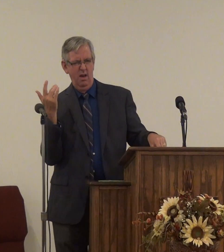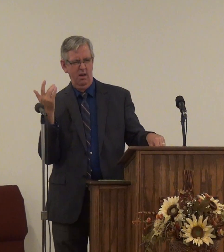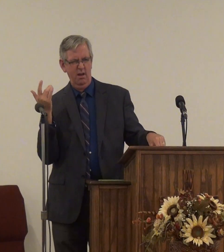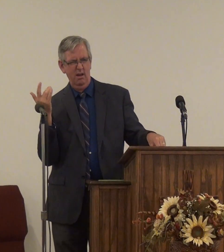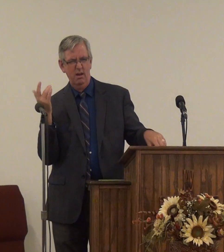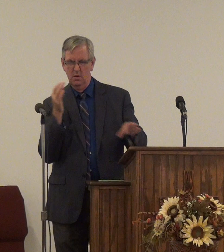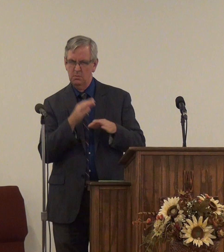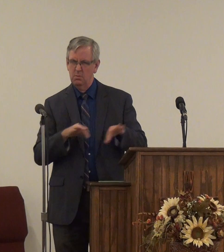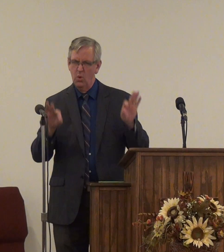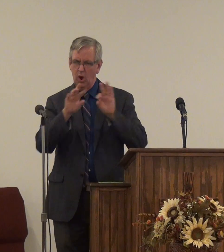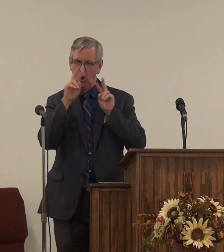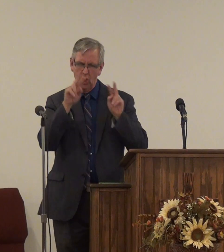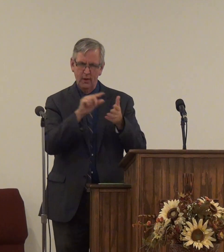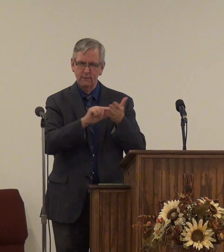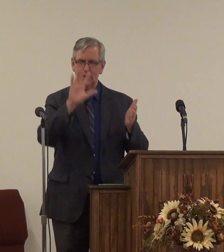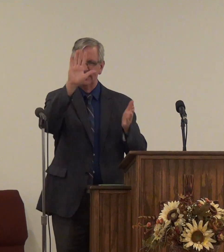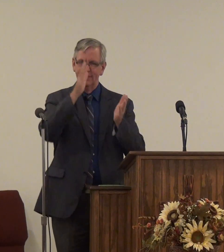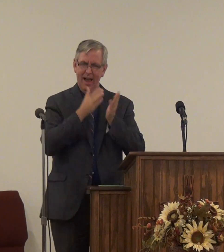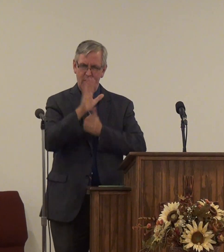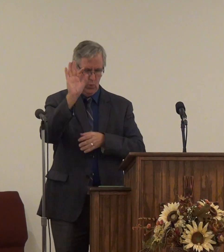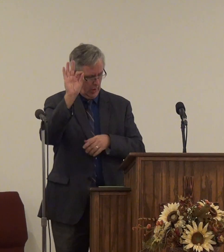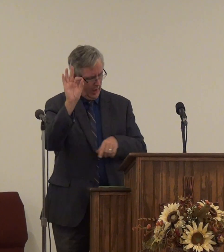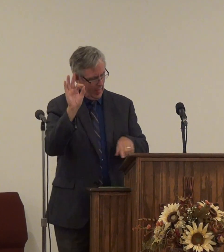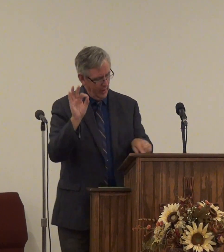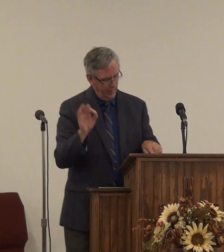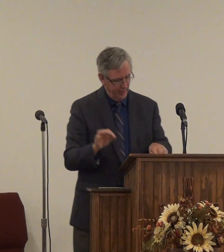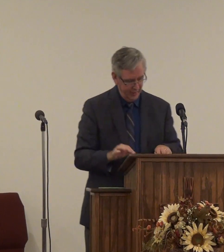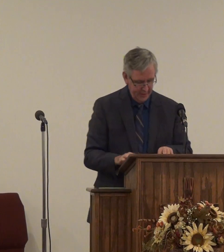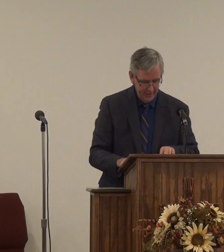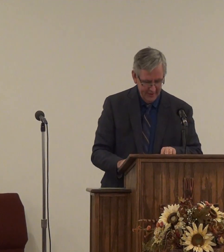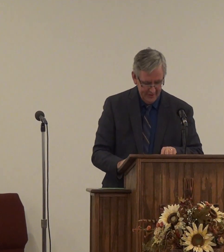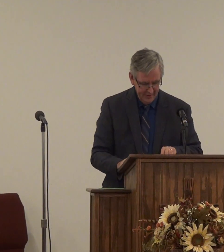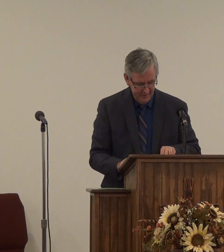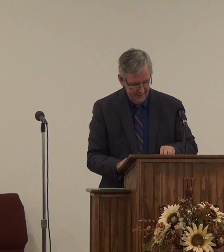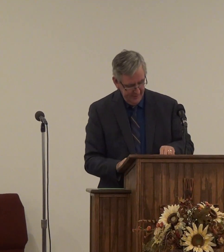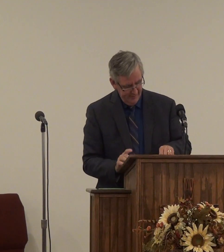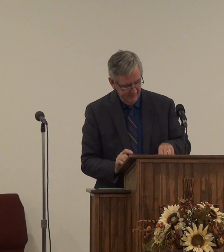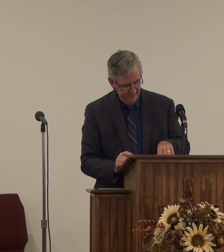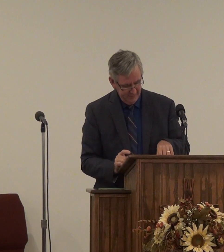Well, why did he need to go to Samaria? It's important. Look at verses 5 through 9.